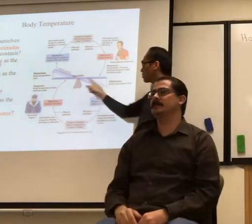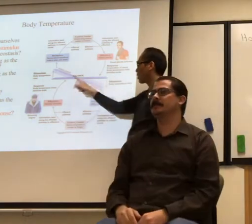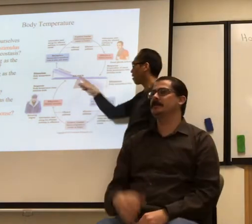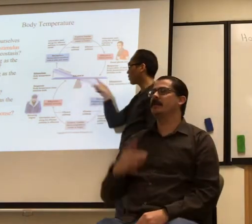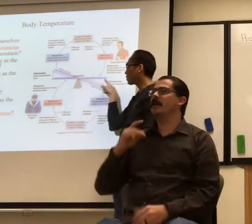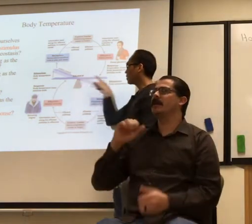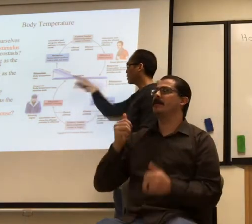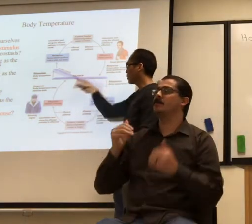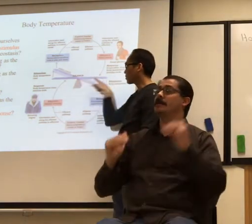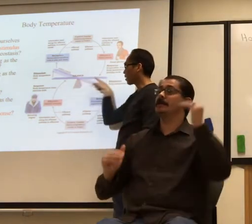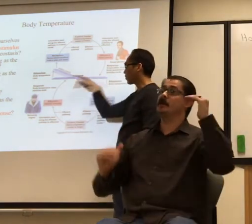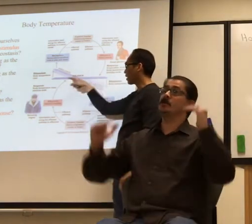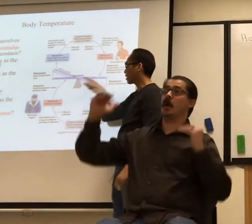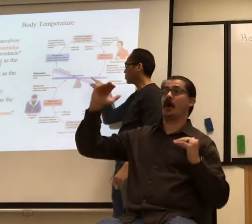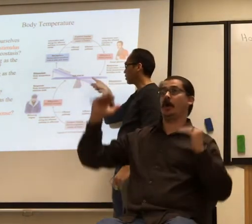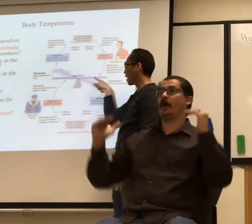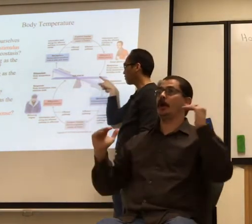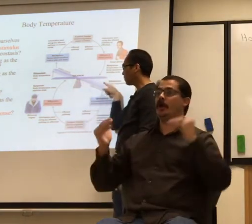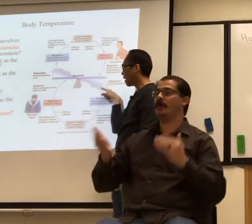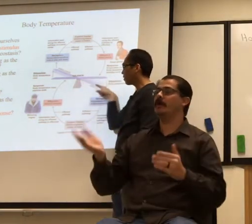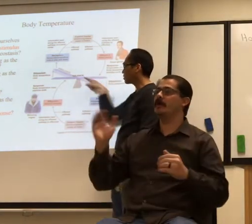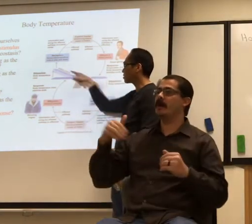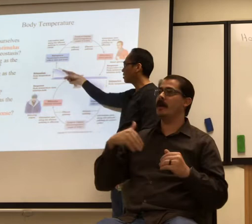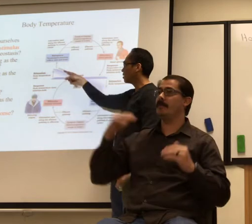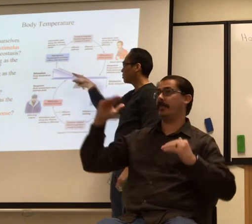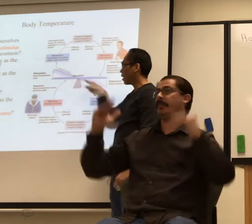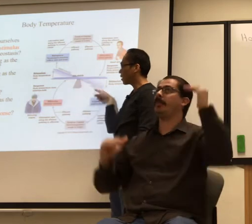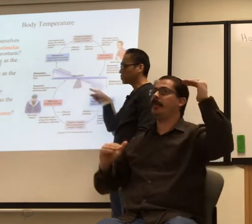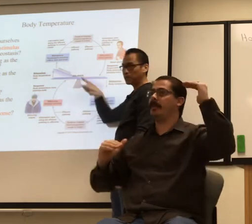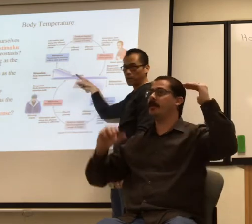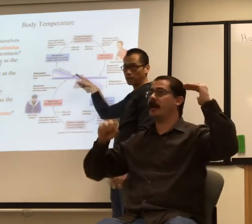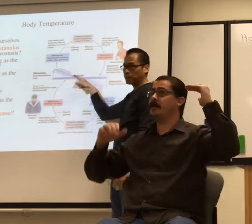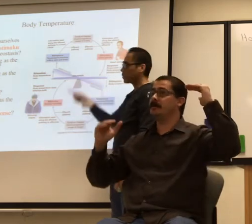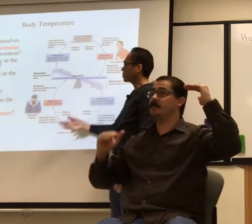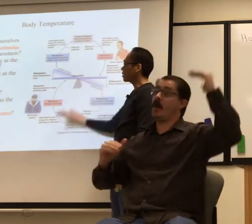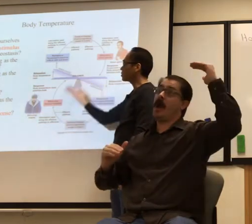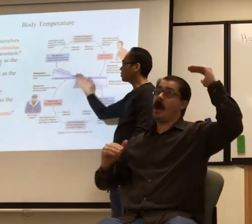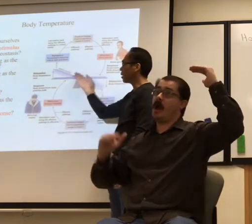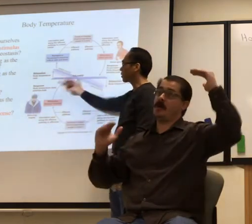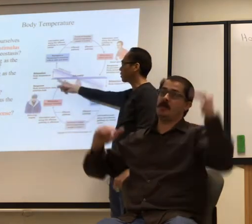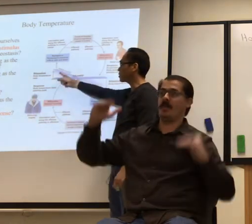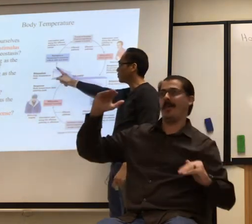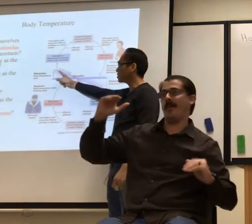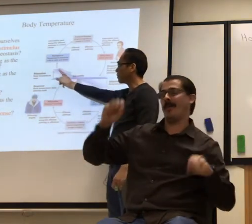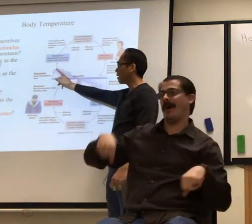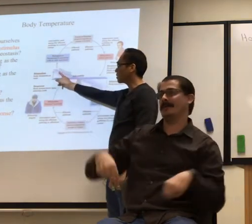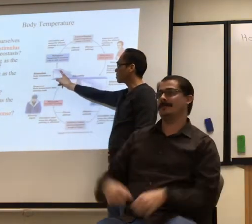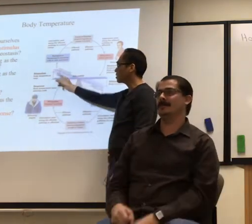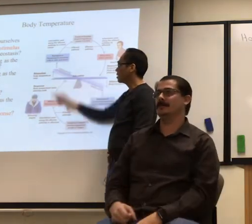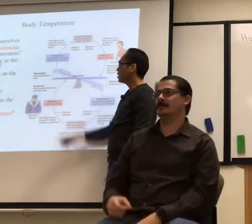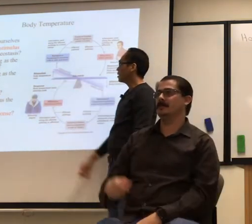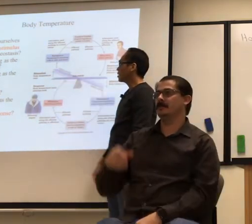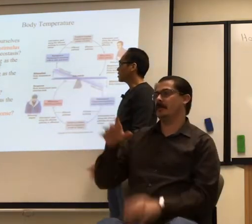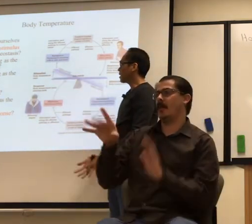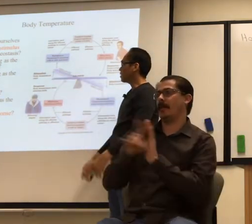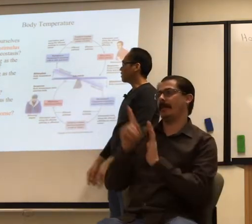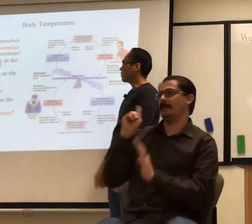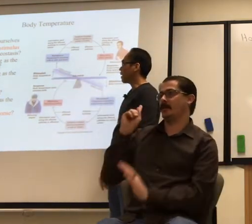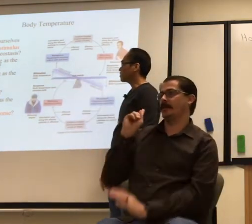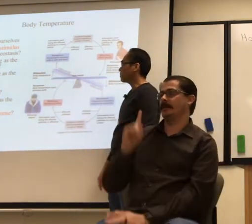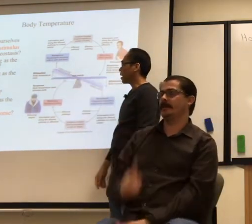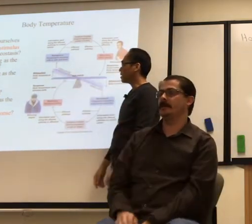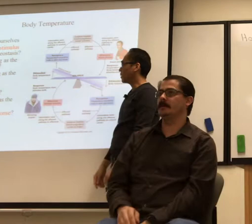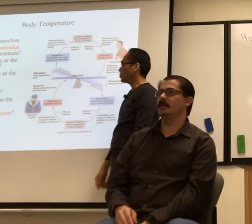use the teeter-totter thing, because you can have an imbalance too high or too low. So let's do this imbalance. Let's say